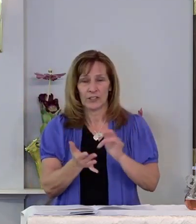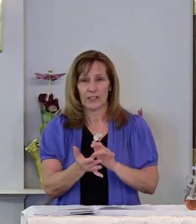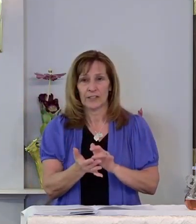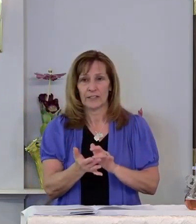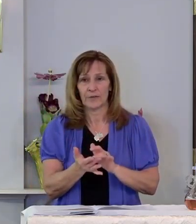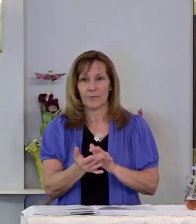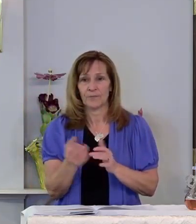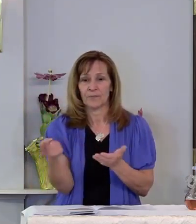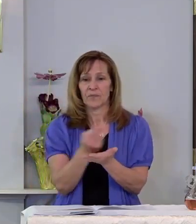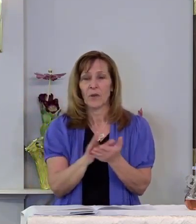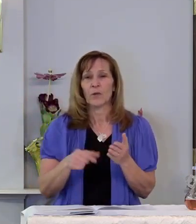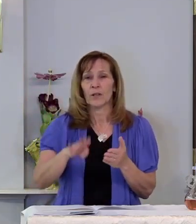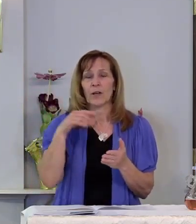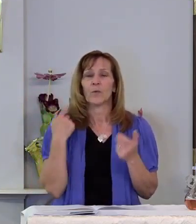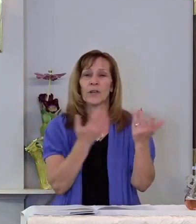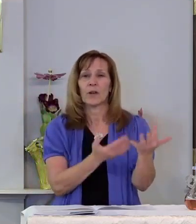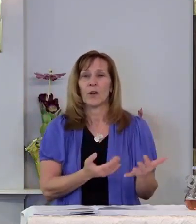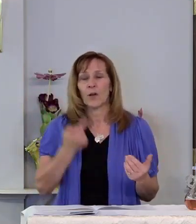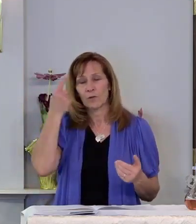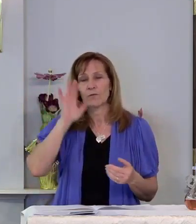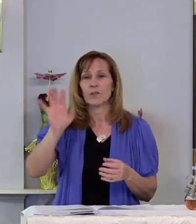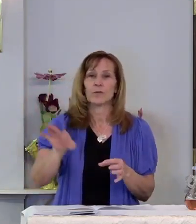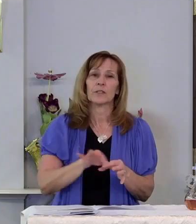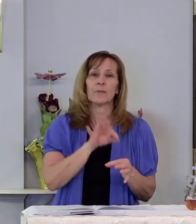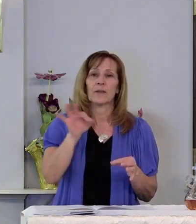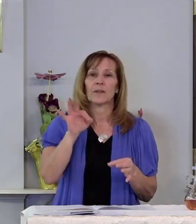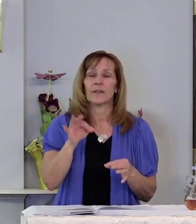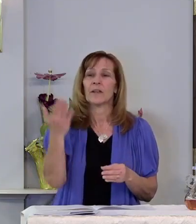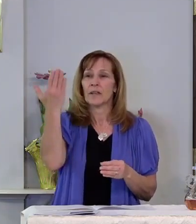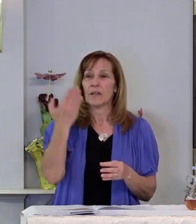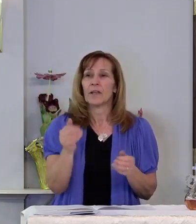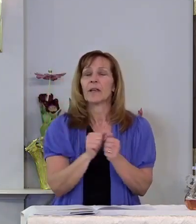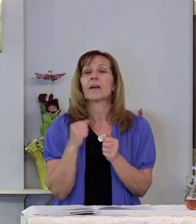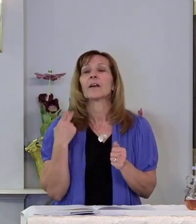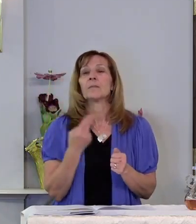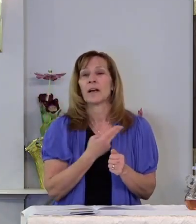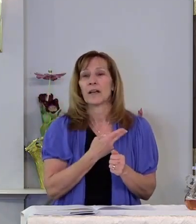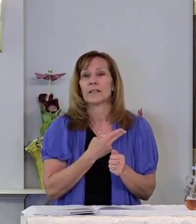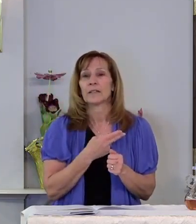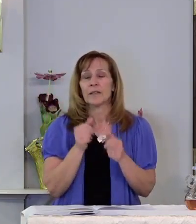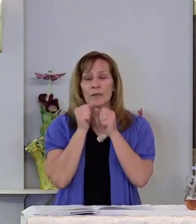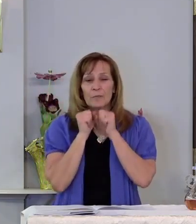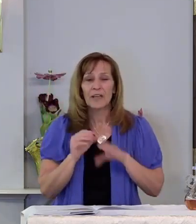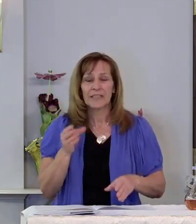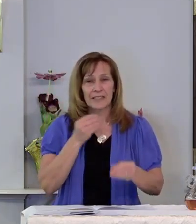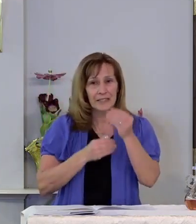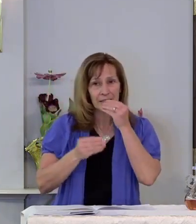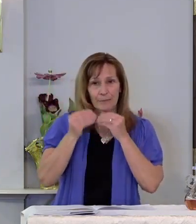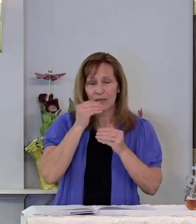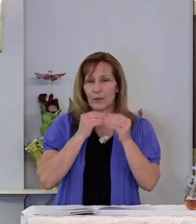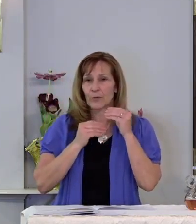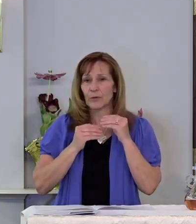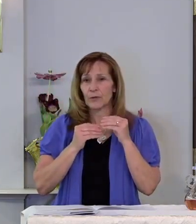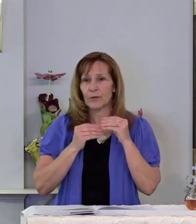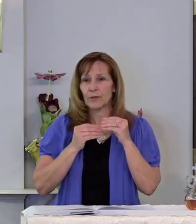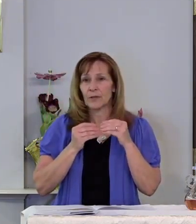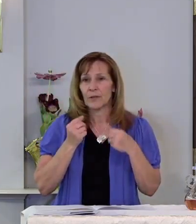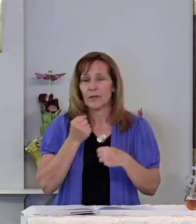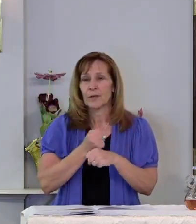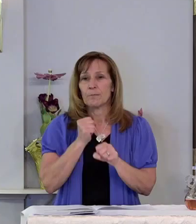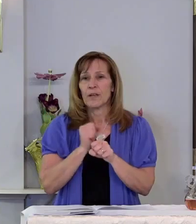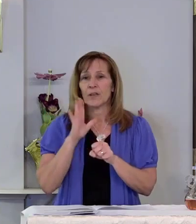With this bread and cup, we remember your word dwelling among us, full of grace and truth. We remember our